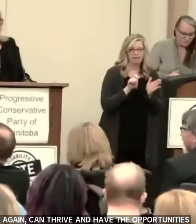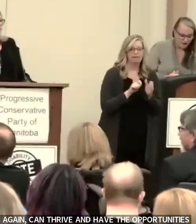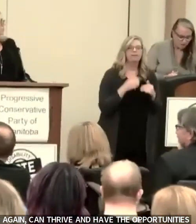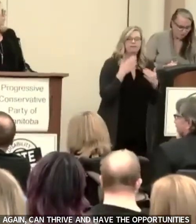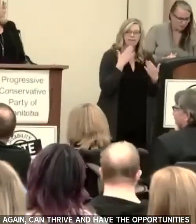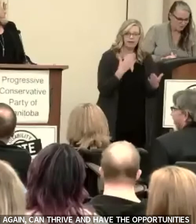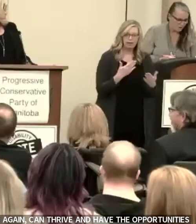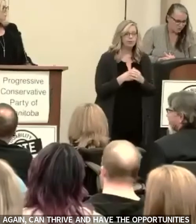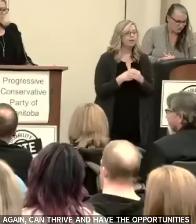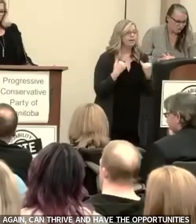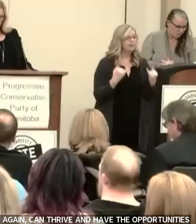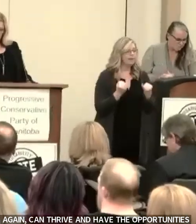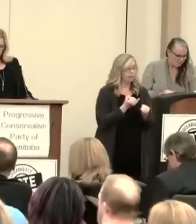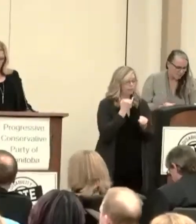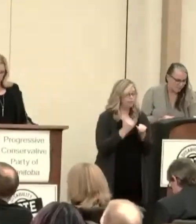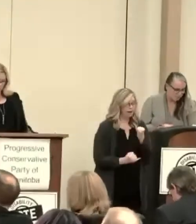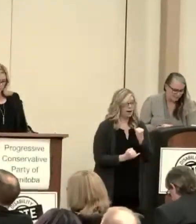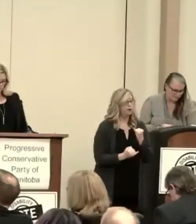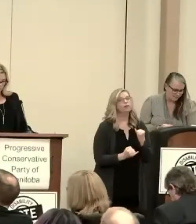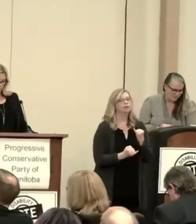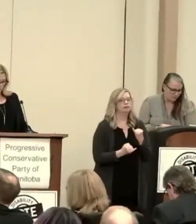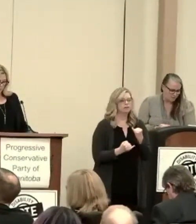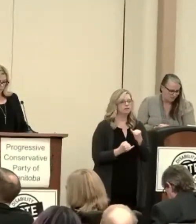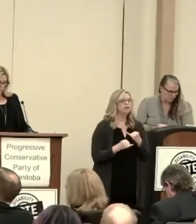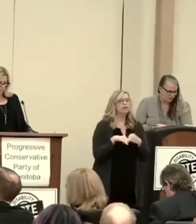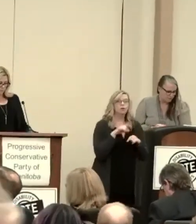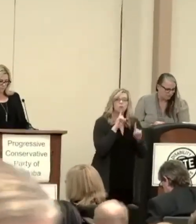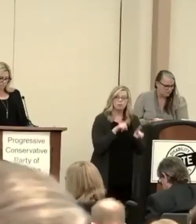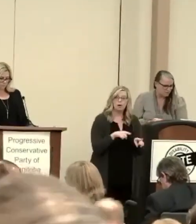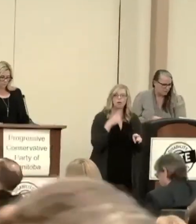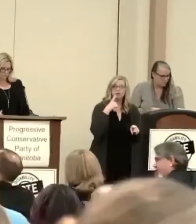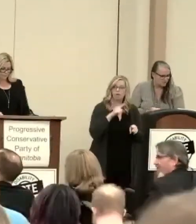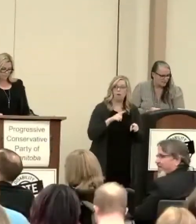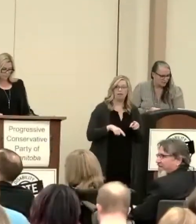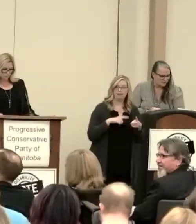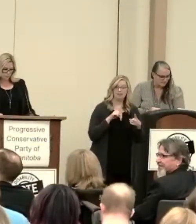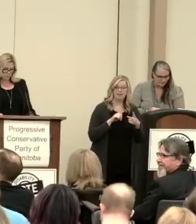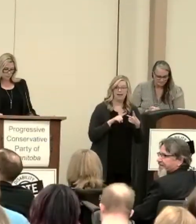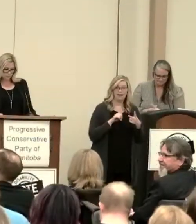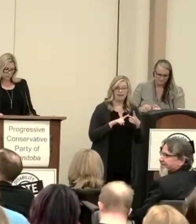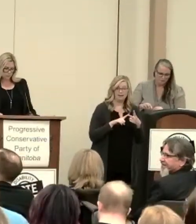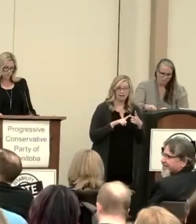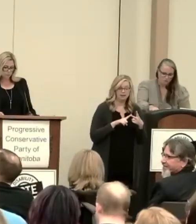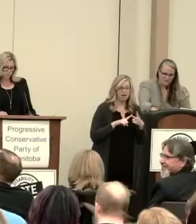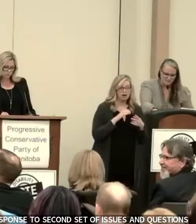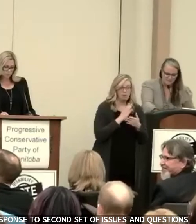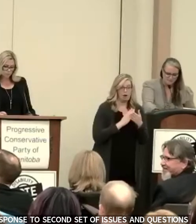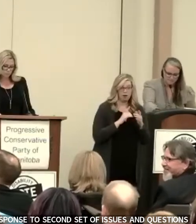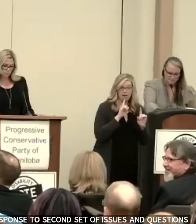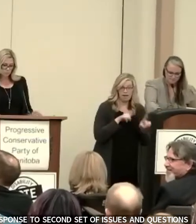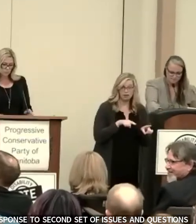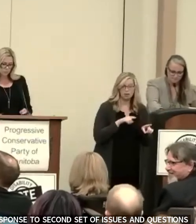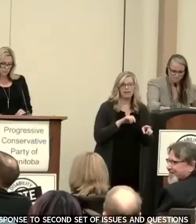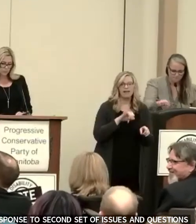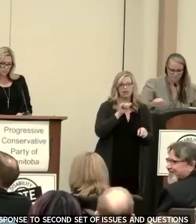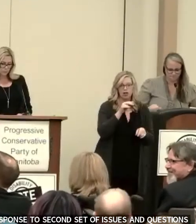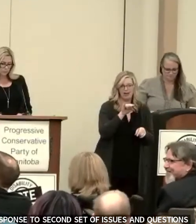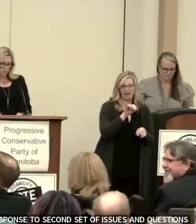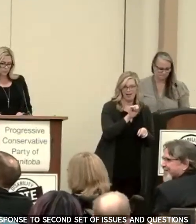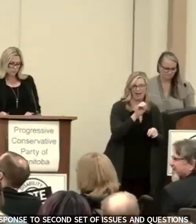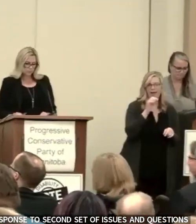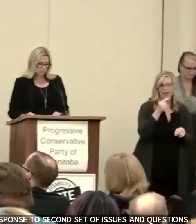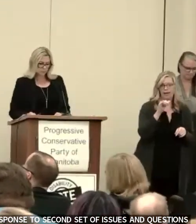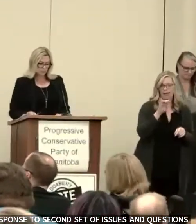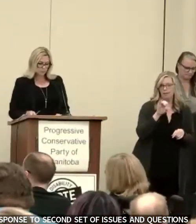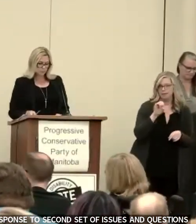And our final response to our second set of issues and questions will be Janine Gibson. You have 2 minutes. Thank you very much,